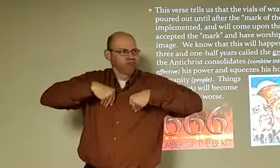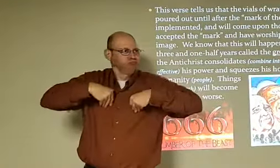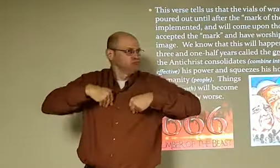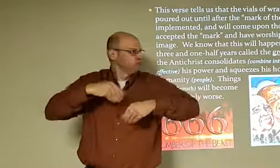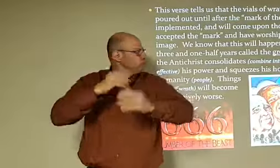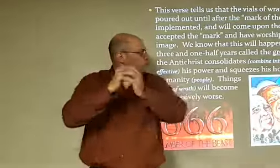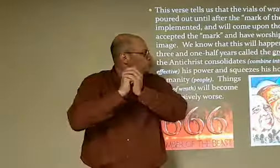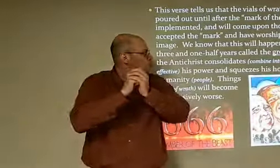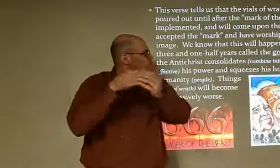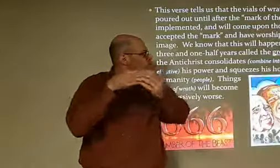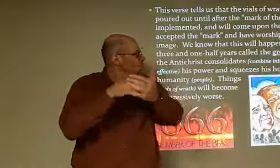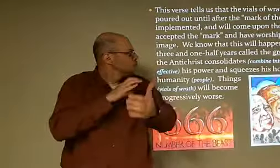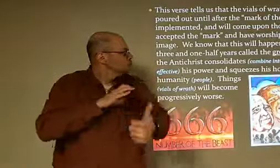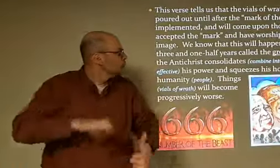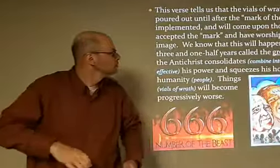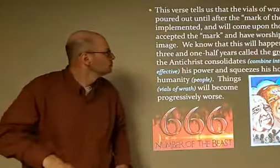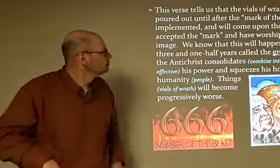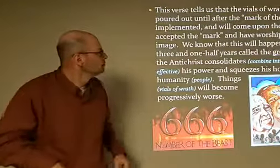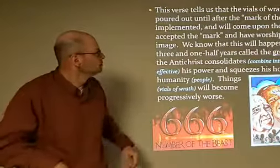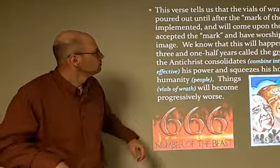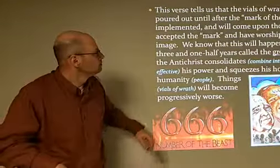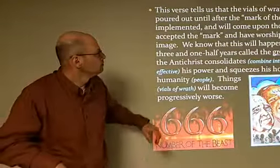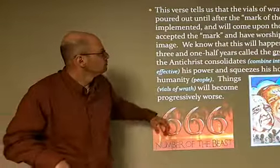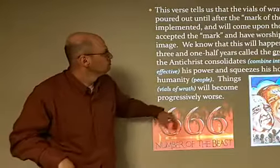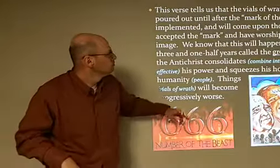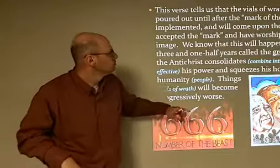And those people that will accept it and worship.